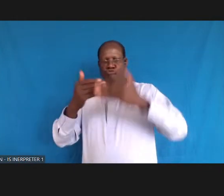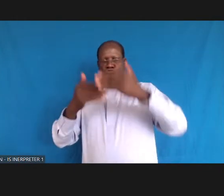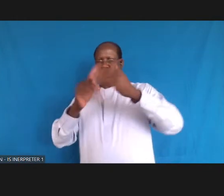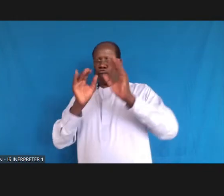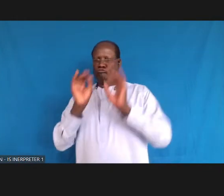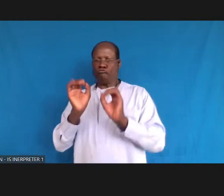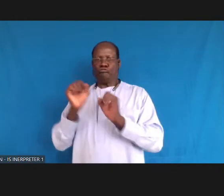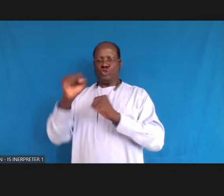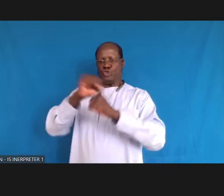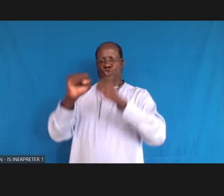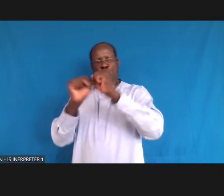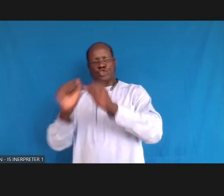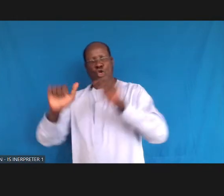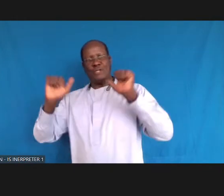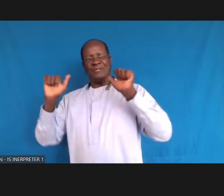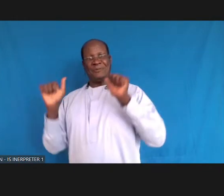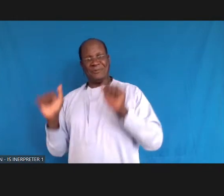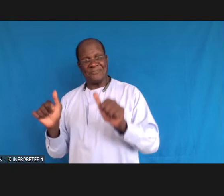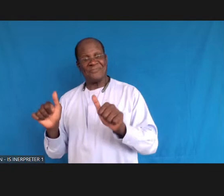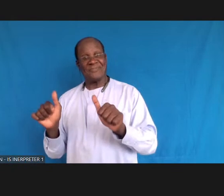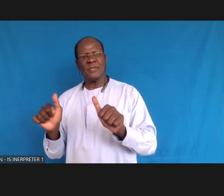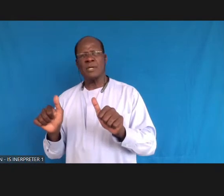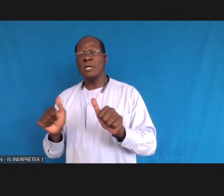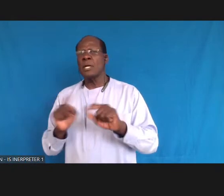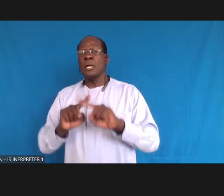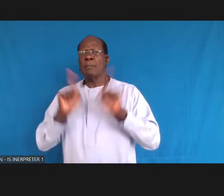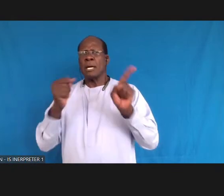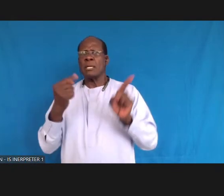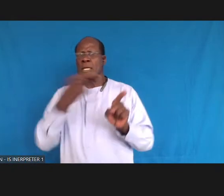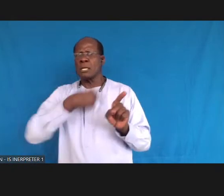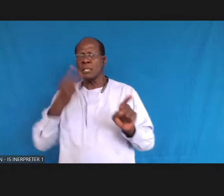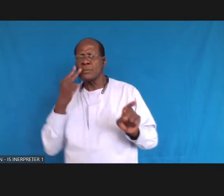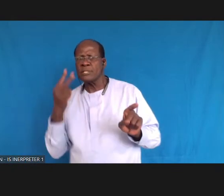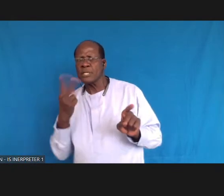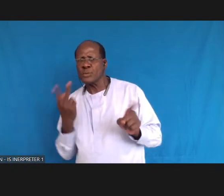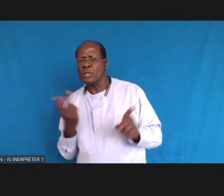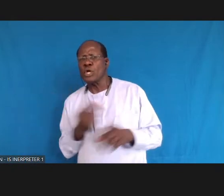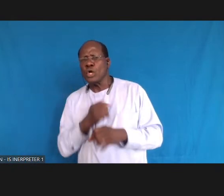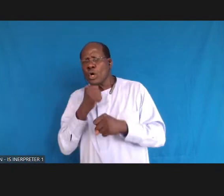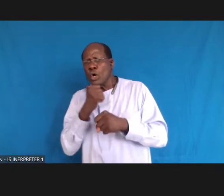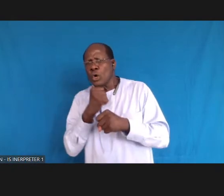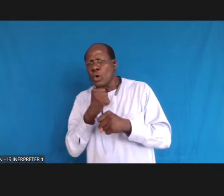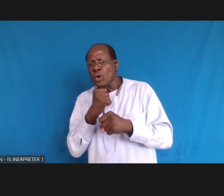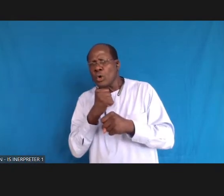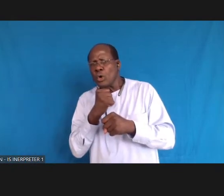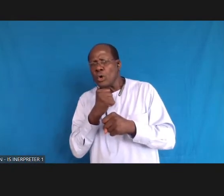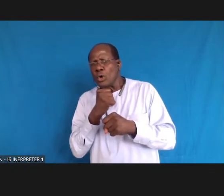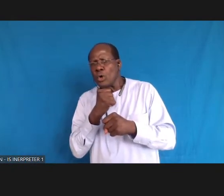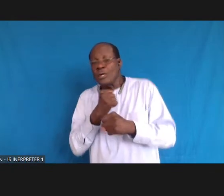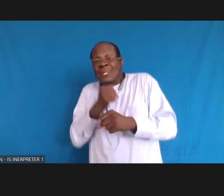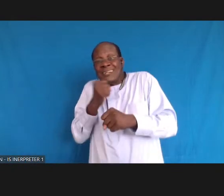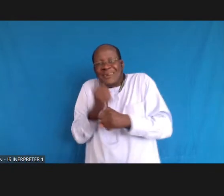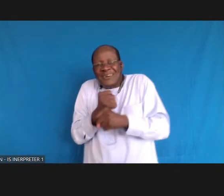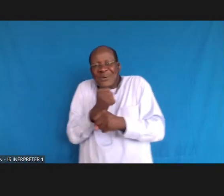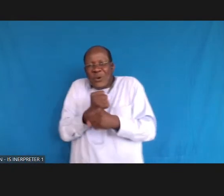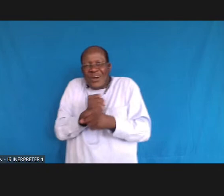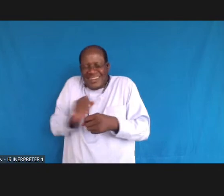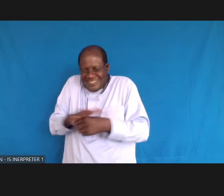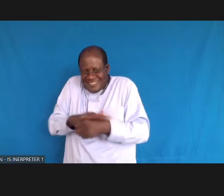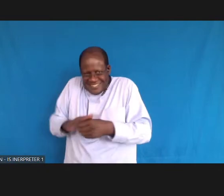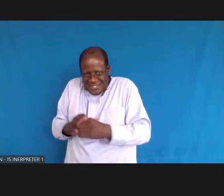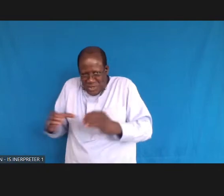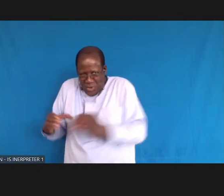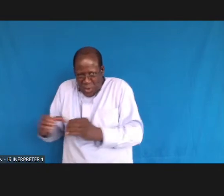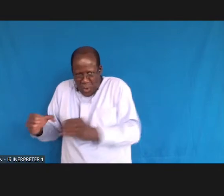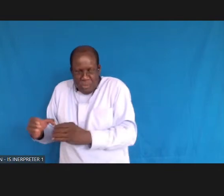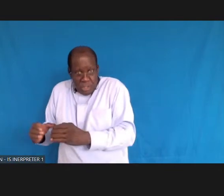easily relate with them. And then we see that working in the community is very